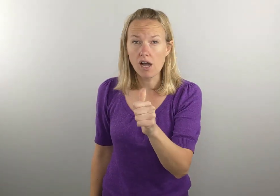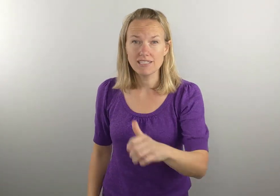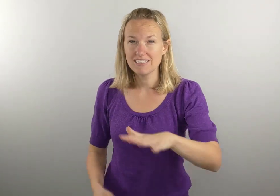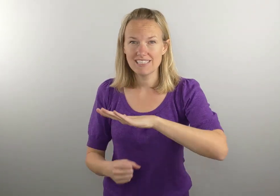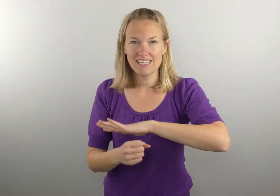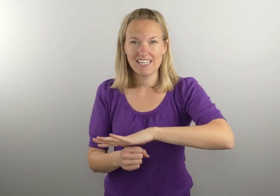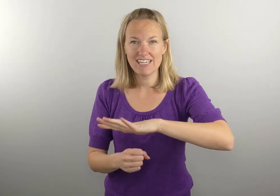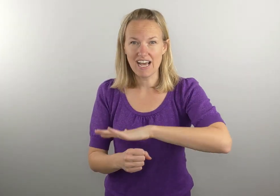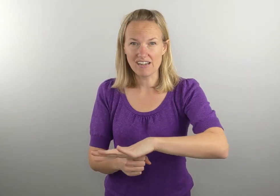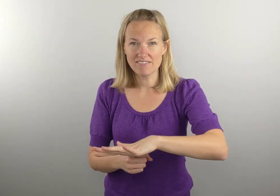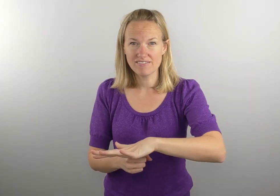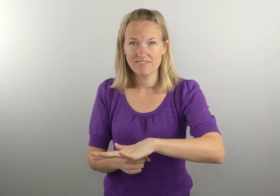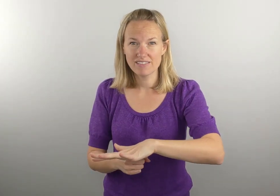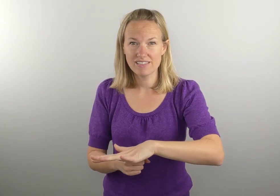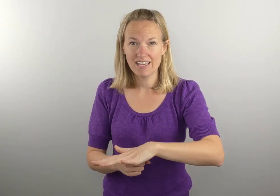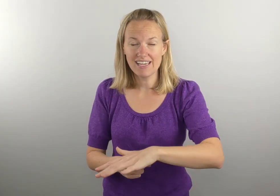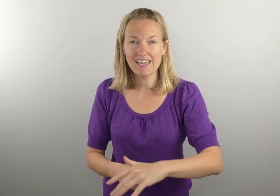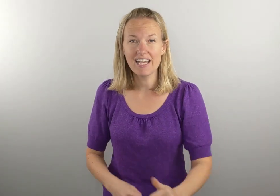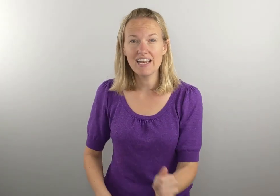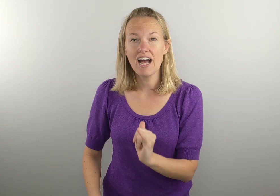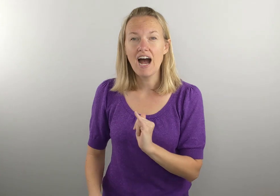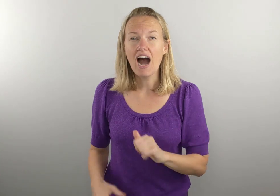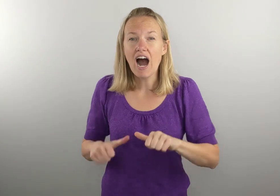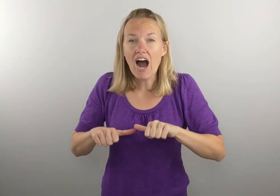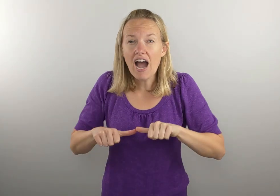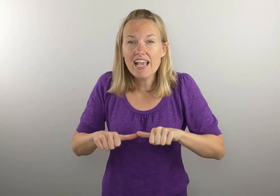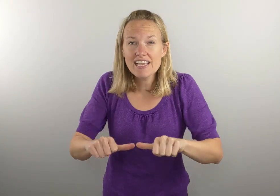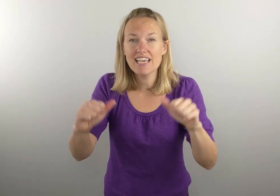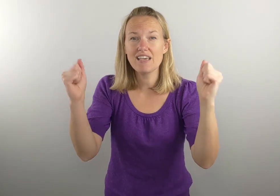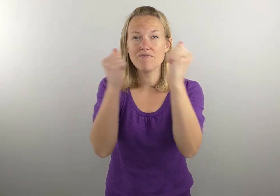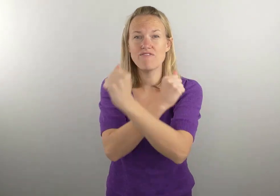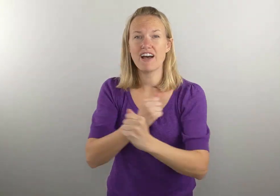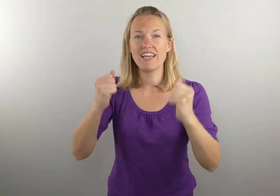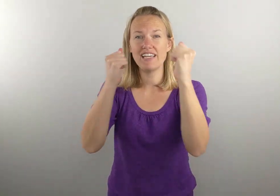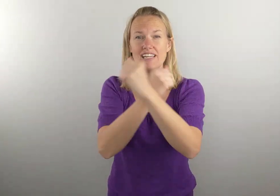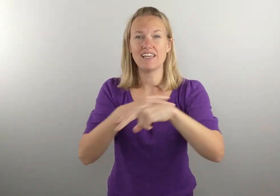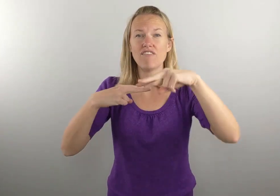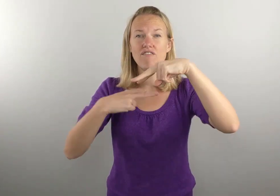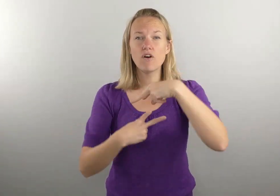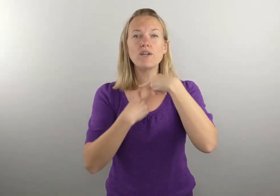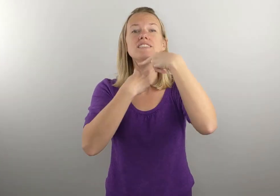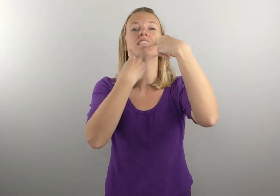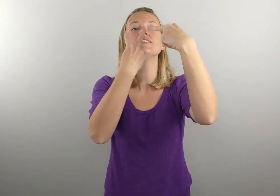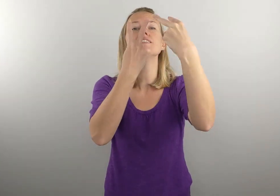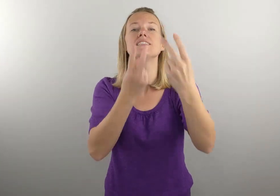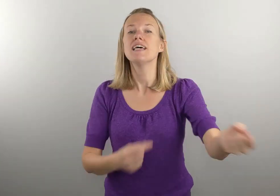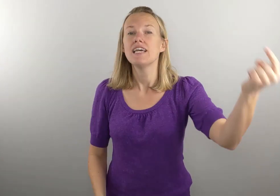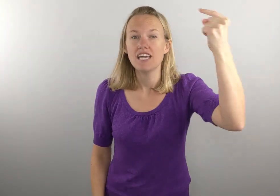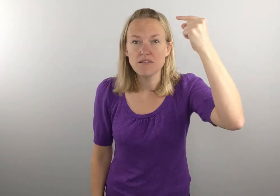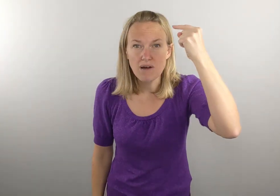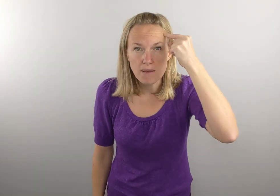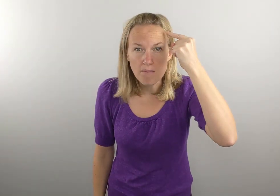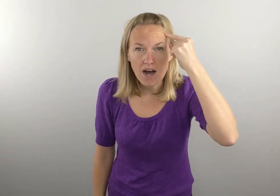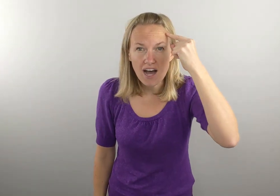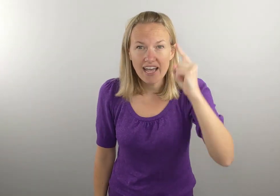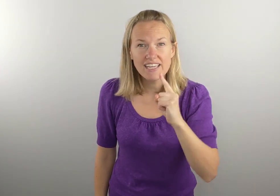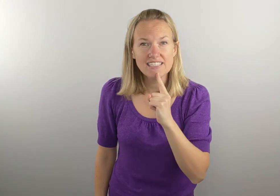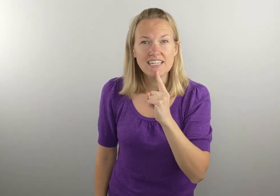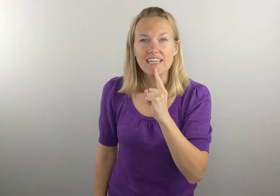not enough. Okay, again, I keep fighting voices in my mind